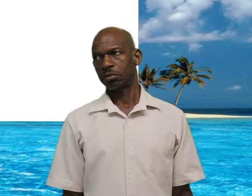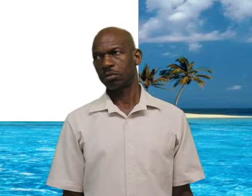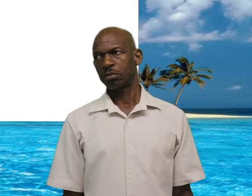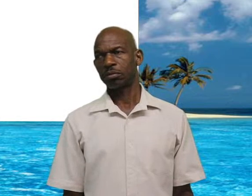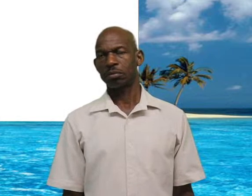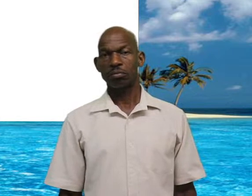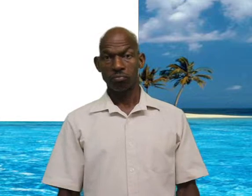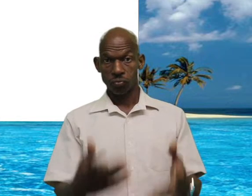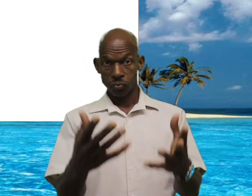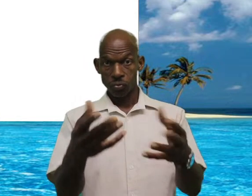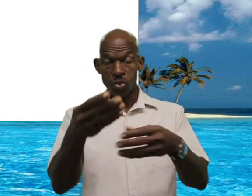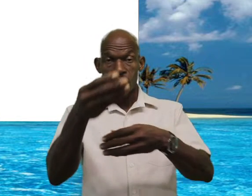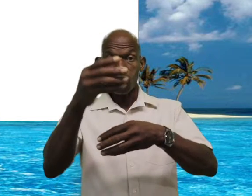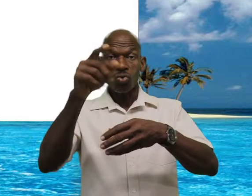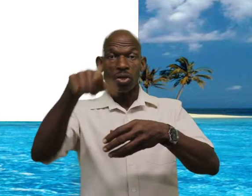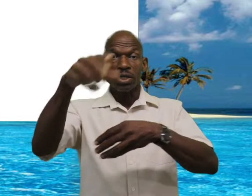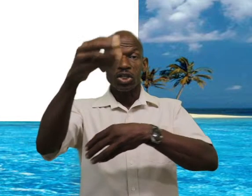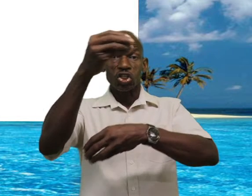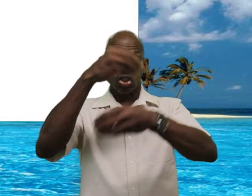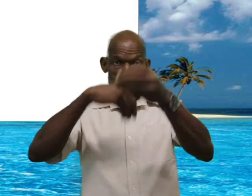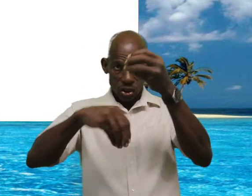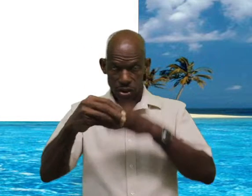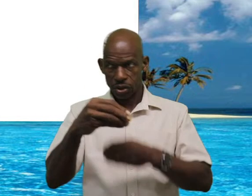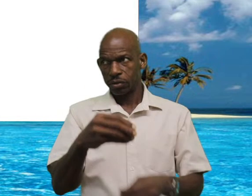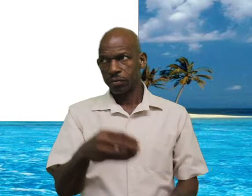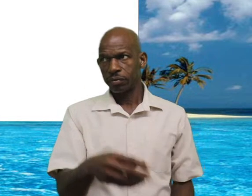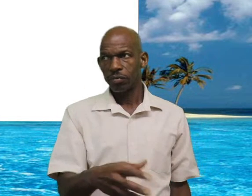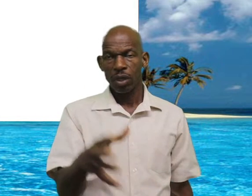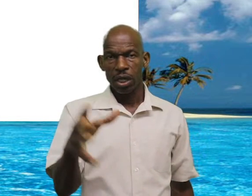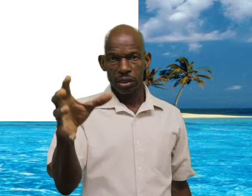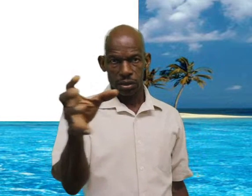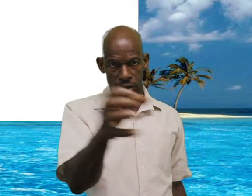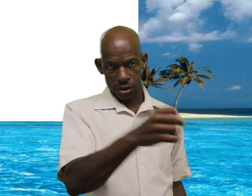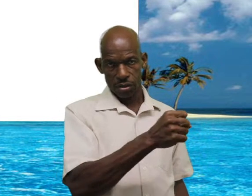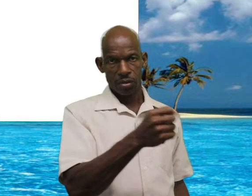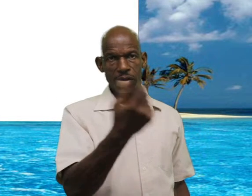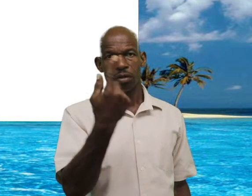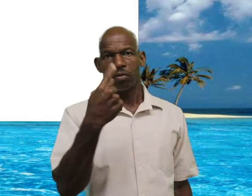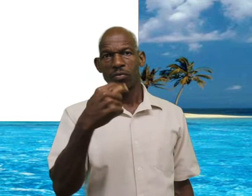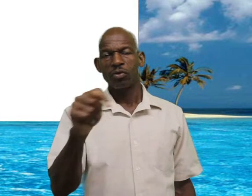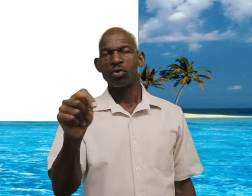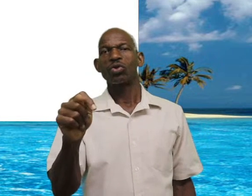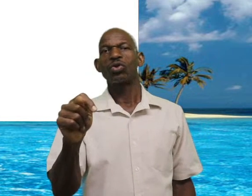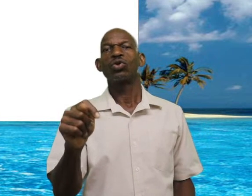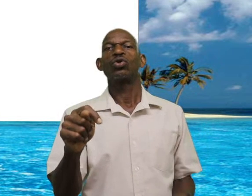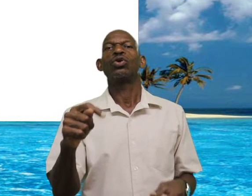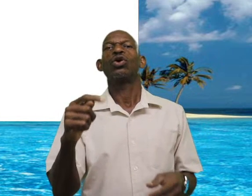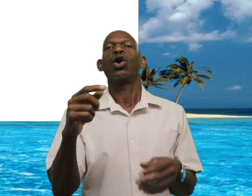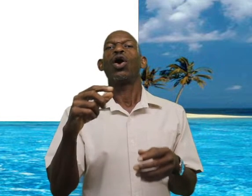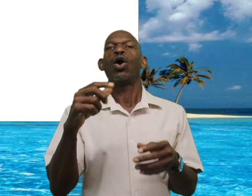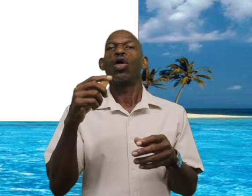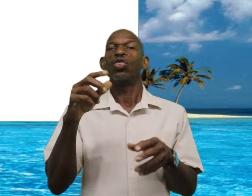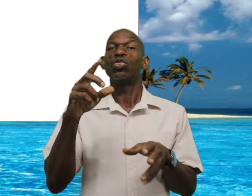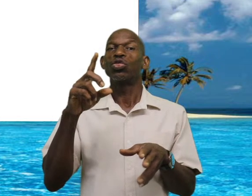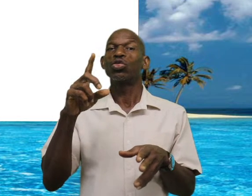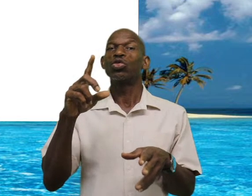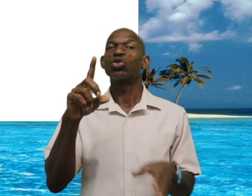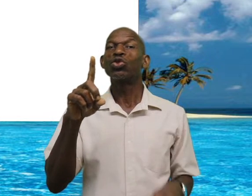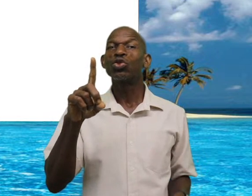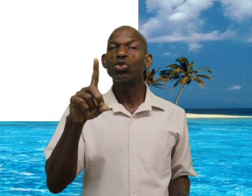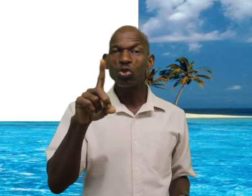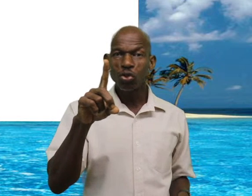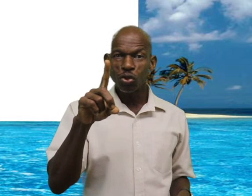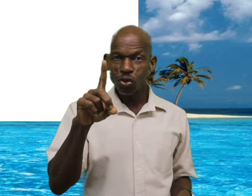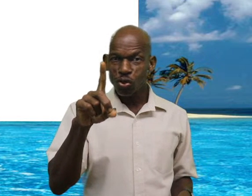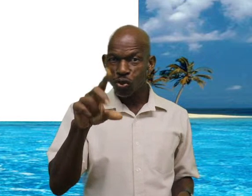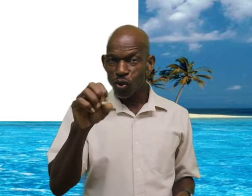is the possessive pronoun, you are going to put a possessive noun, sorry, you're going to put a pronoun.